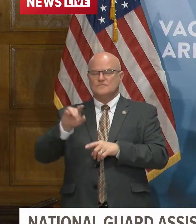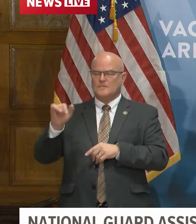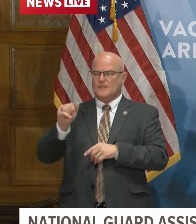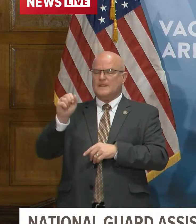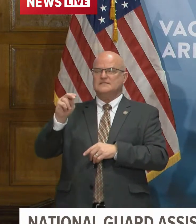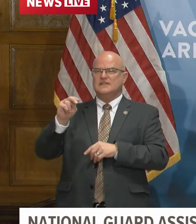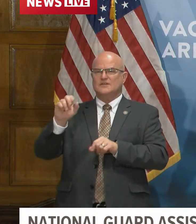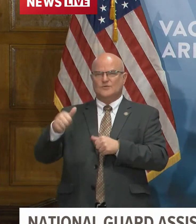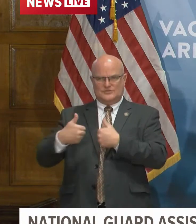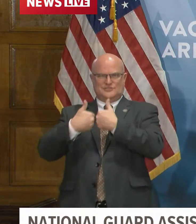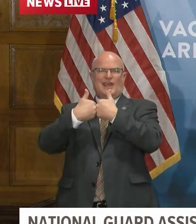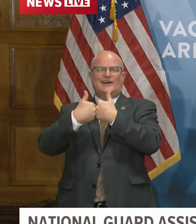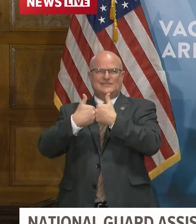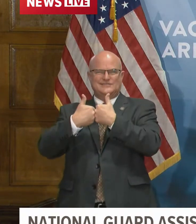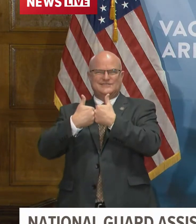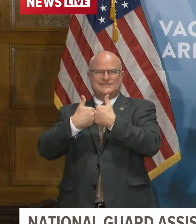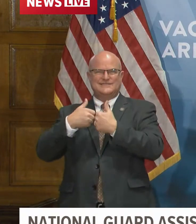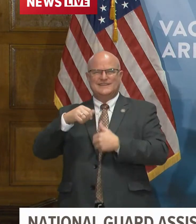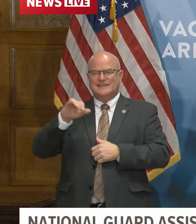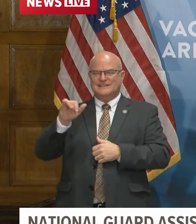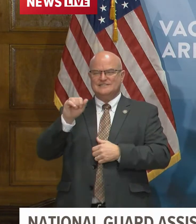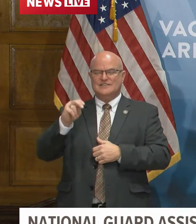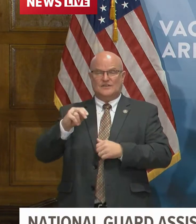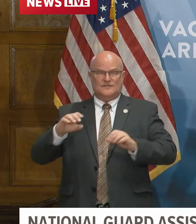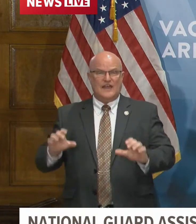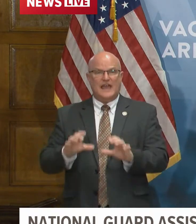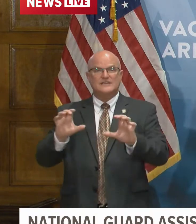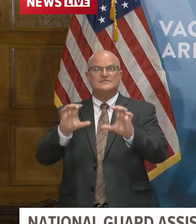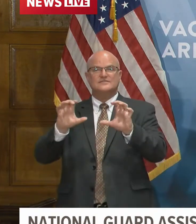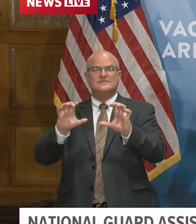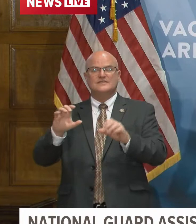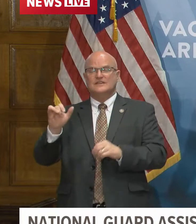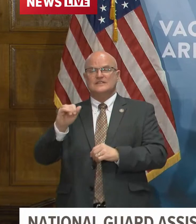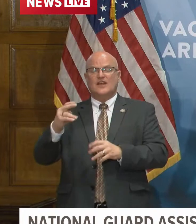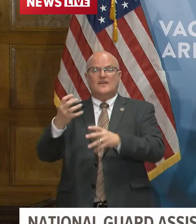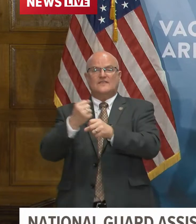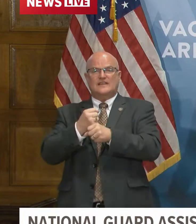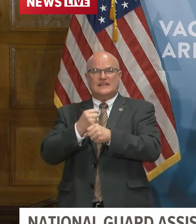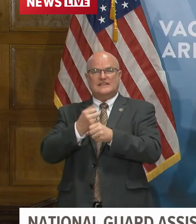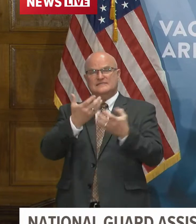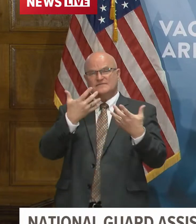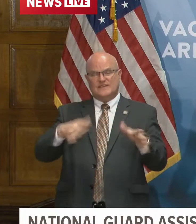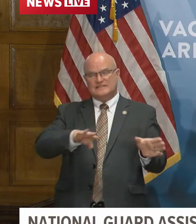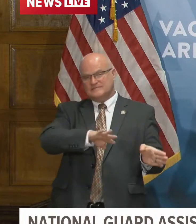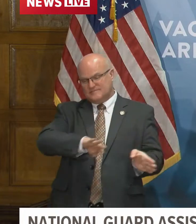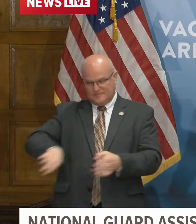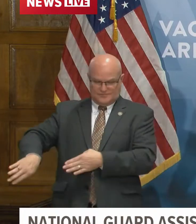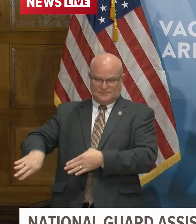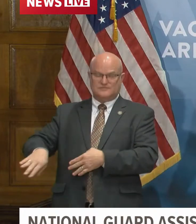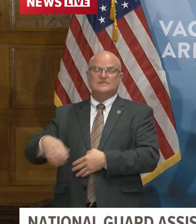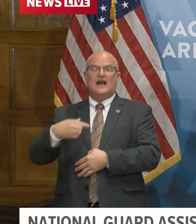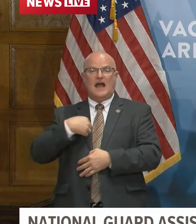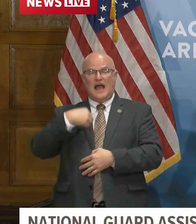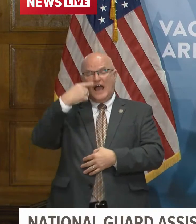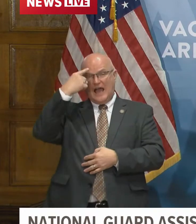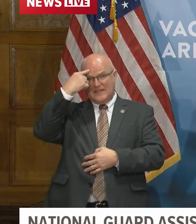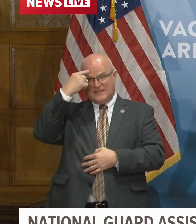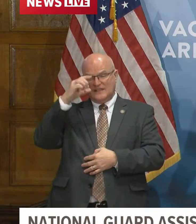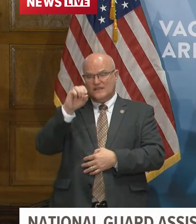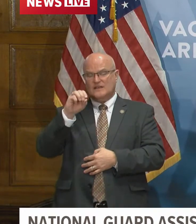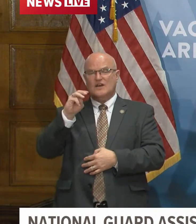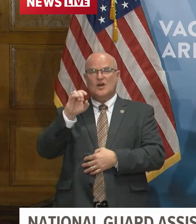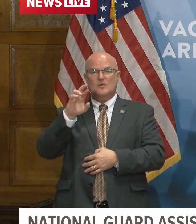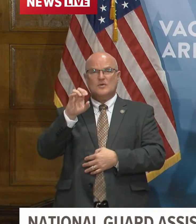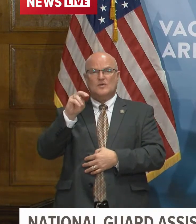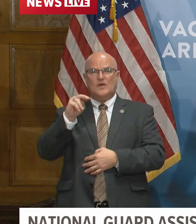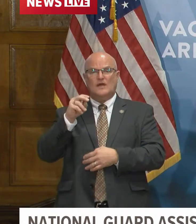January of challenge, a January of action, a January of getting this behind us, because I do believe the Omicron is going to pass